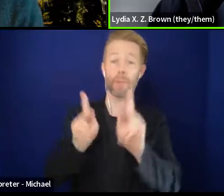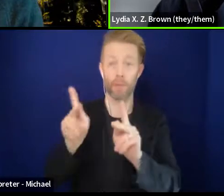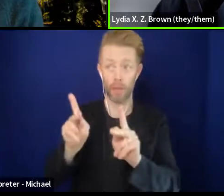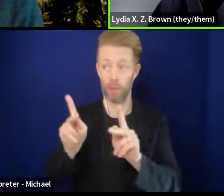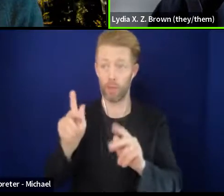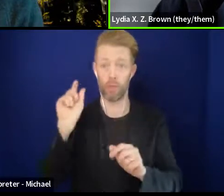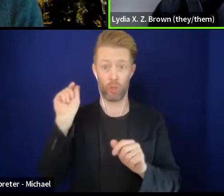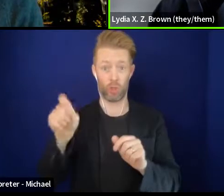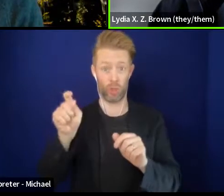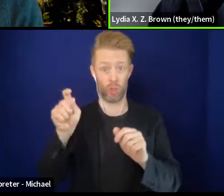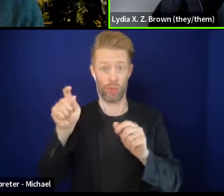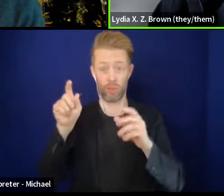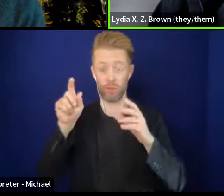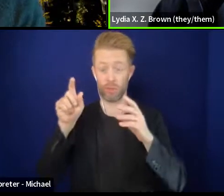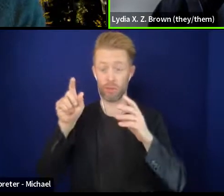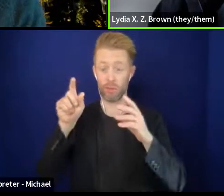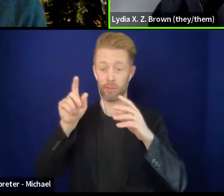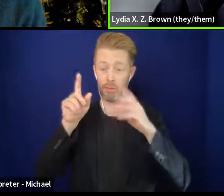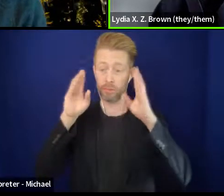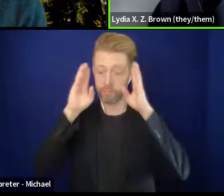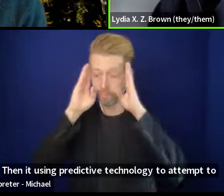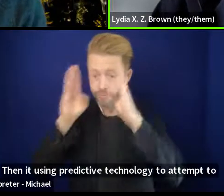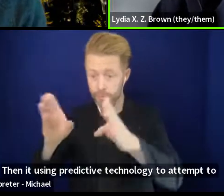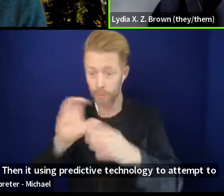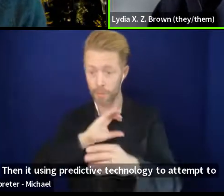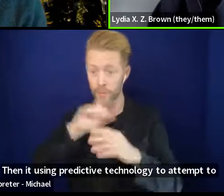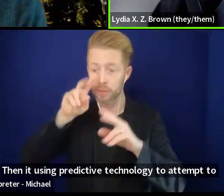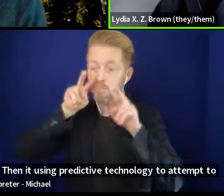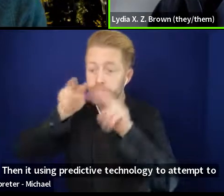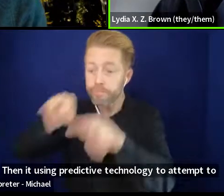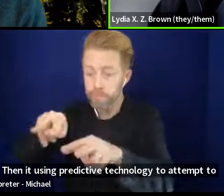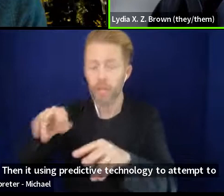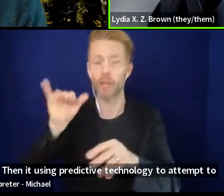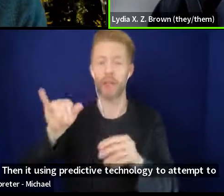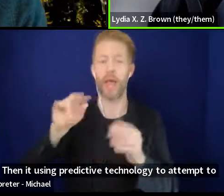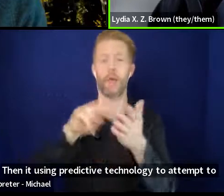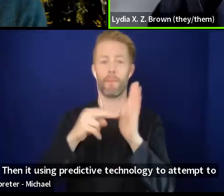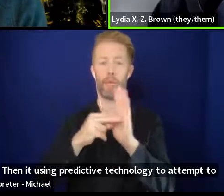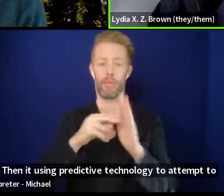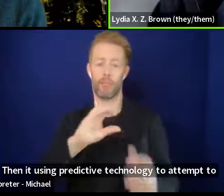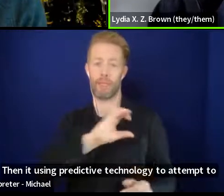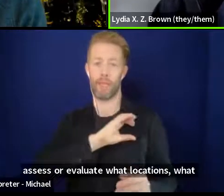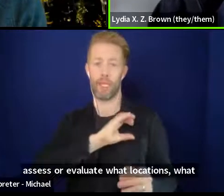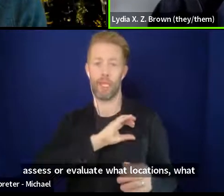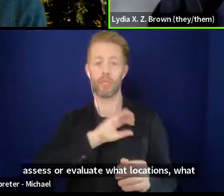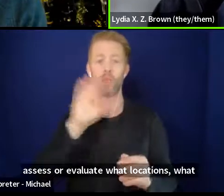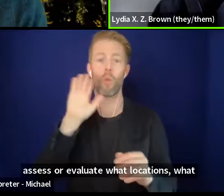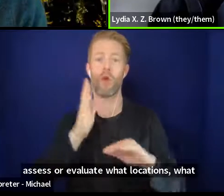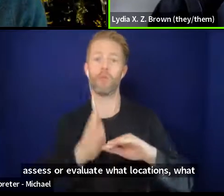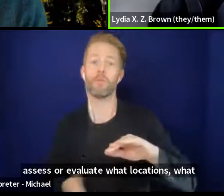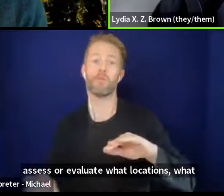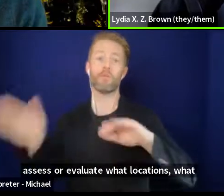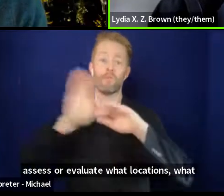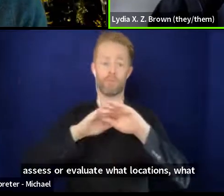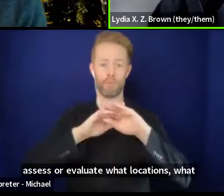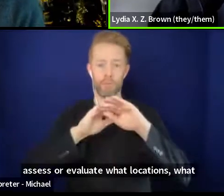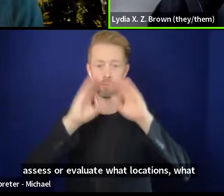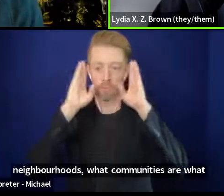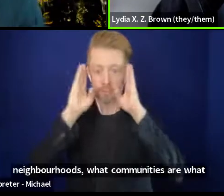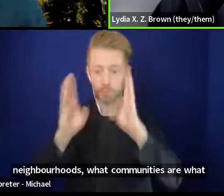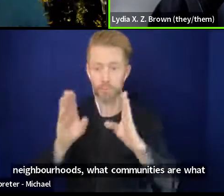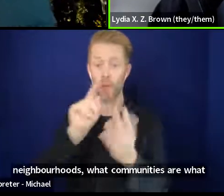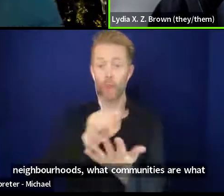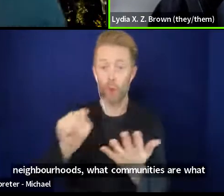be the targets or locus of police attention means that police will be paying even more attention to the very same communities